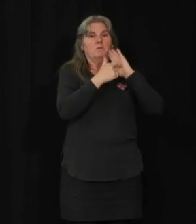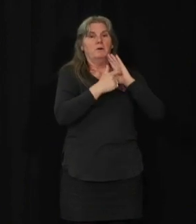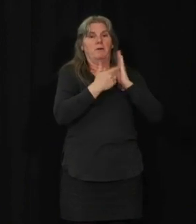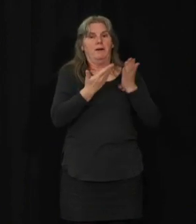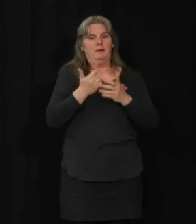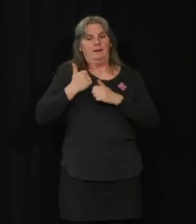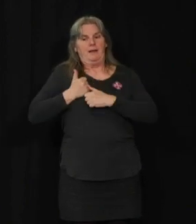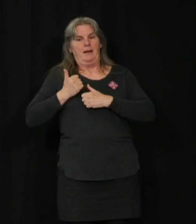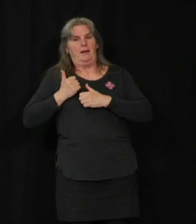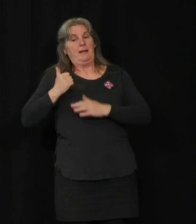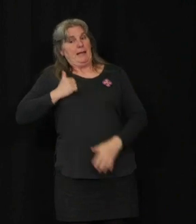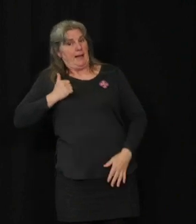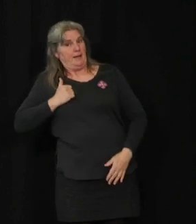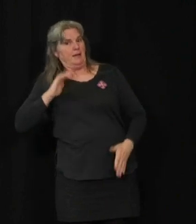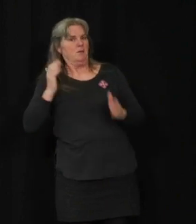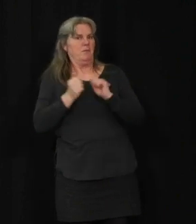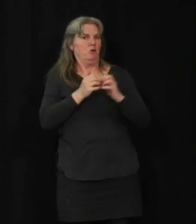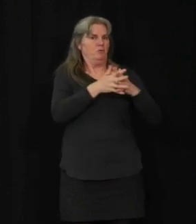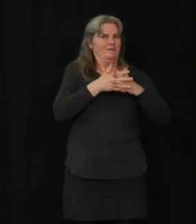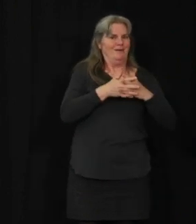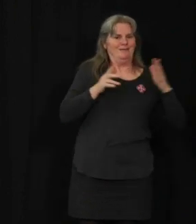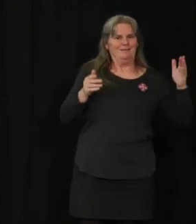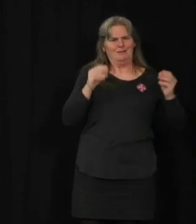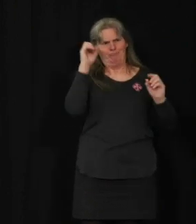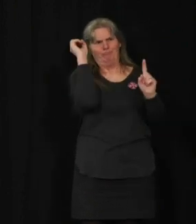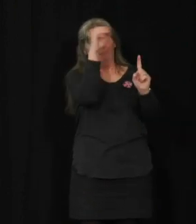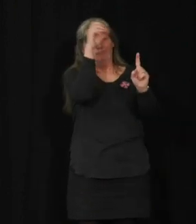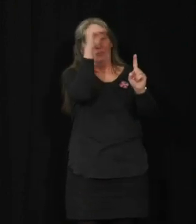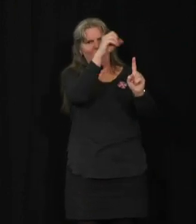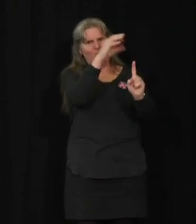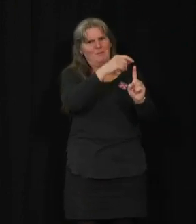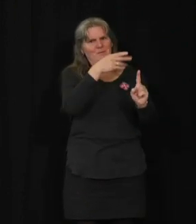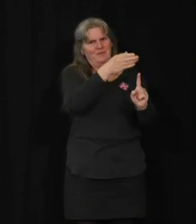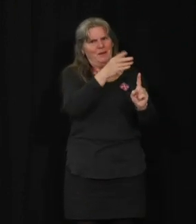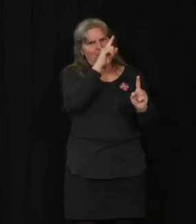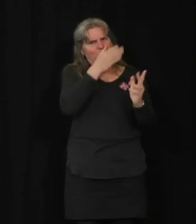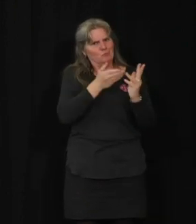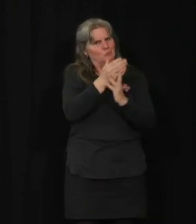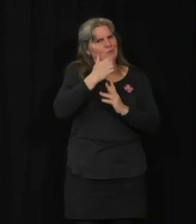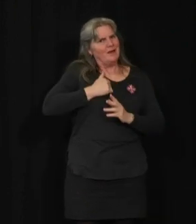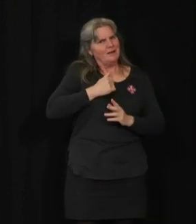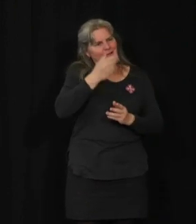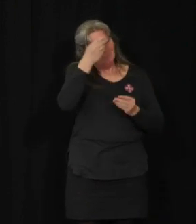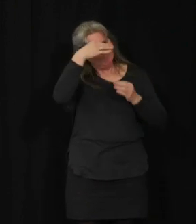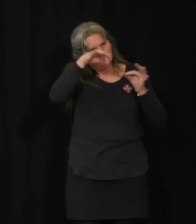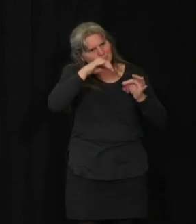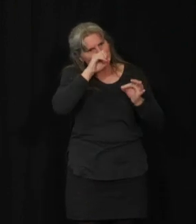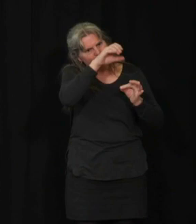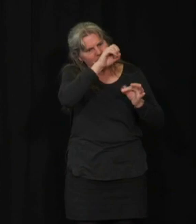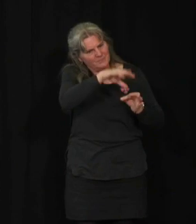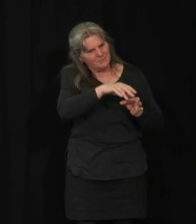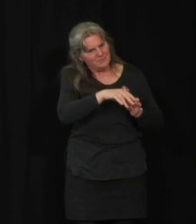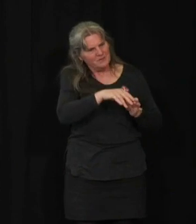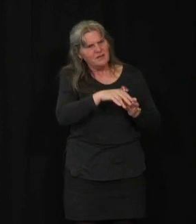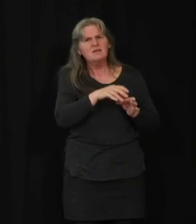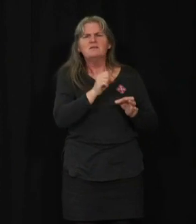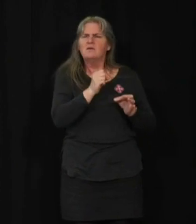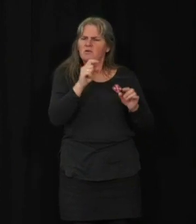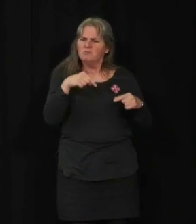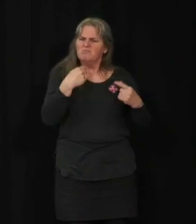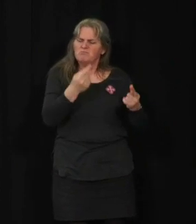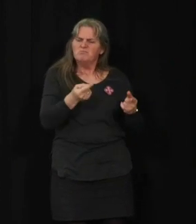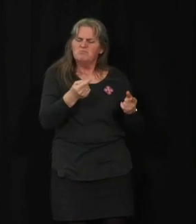Canada. And we had his commitment to look into that. And since that time, we've had some questions and issues